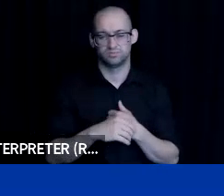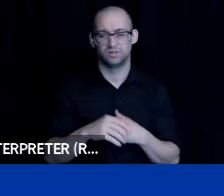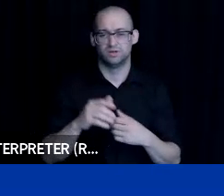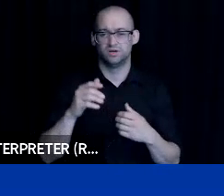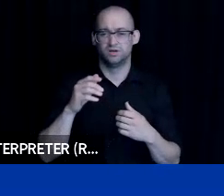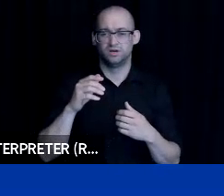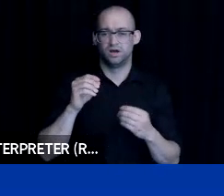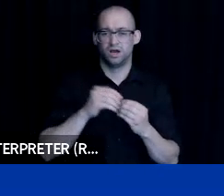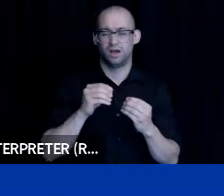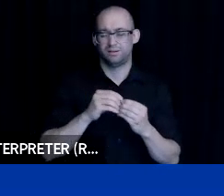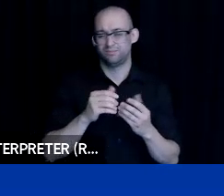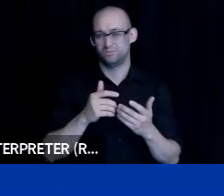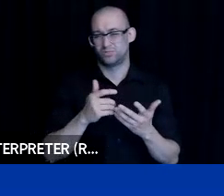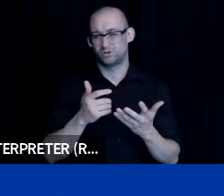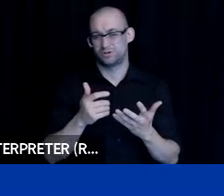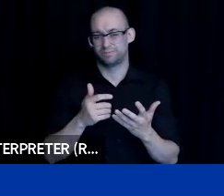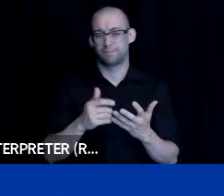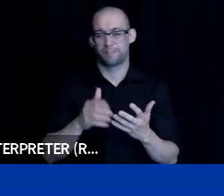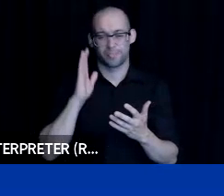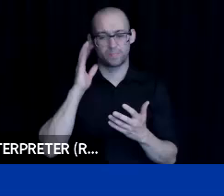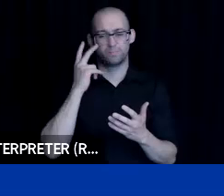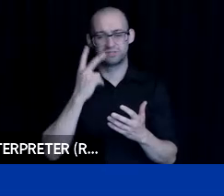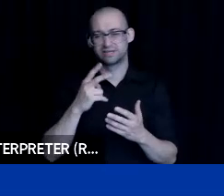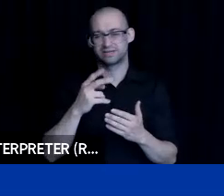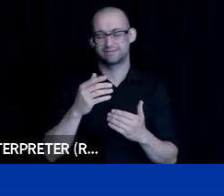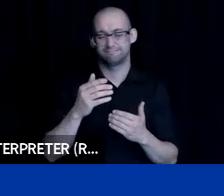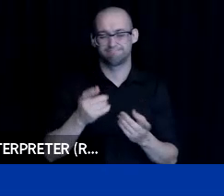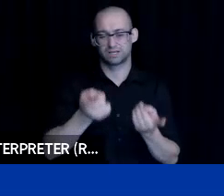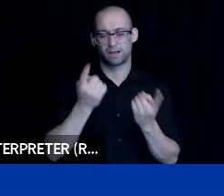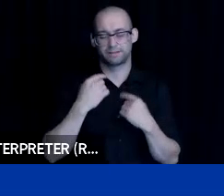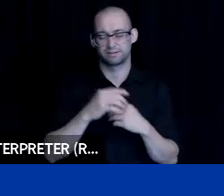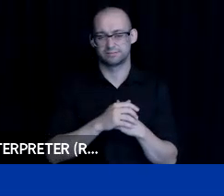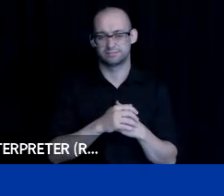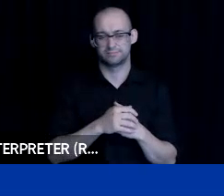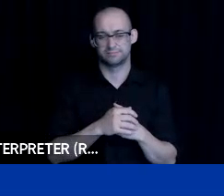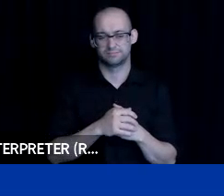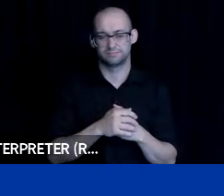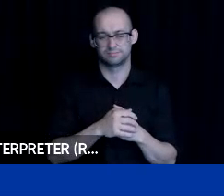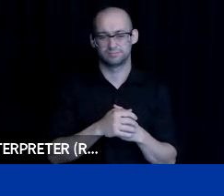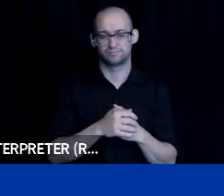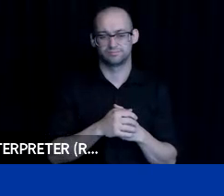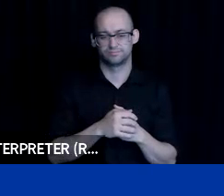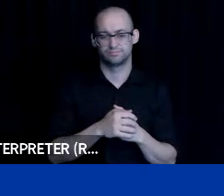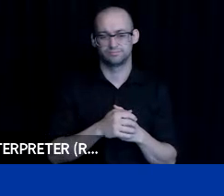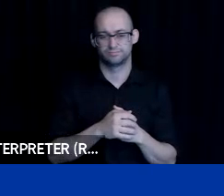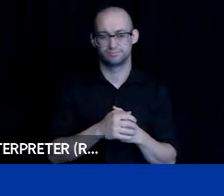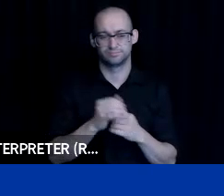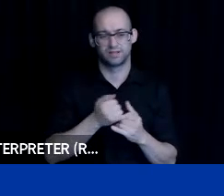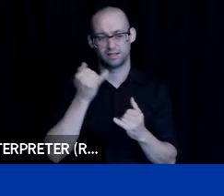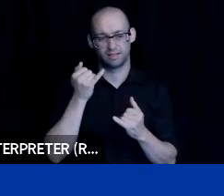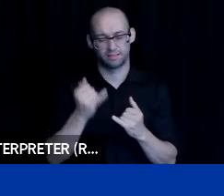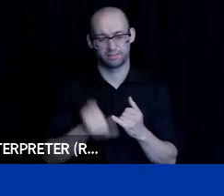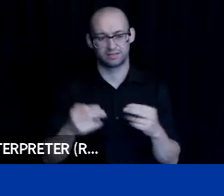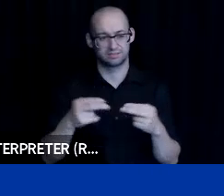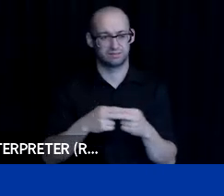likely that's where you will get a heads up that that is available. So last slide is just really a